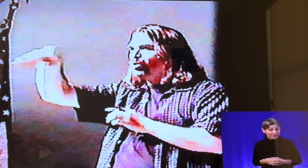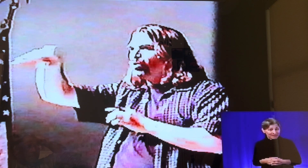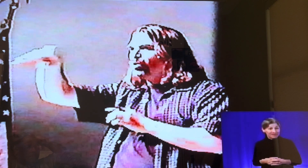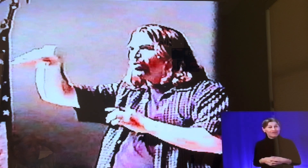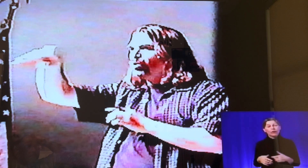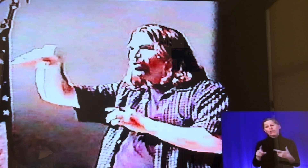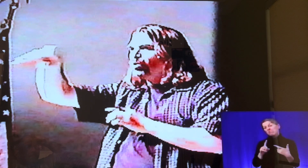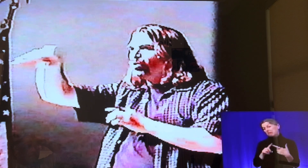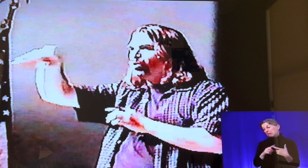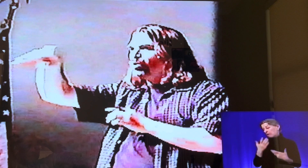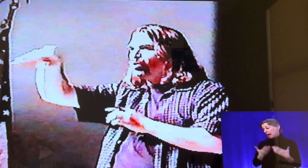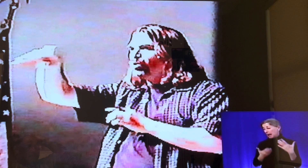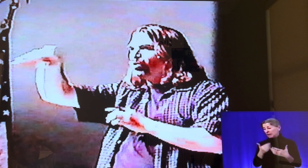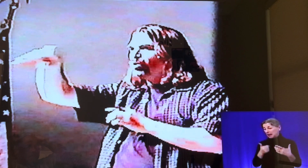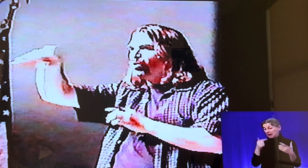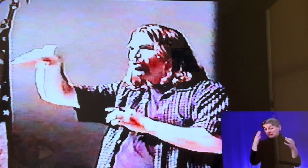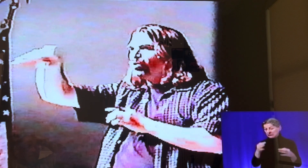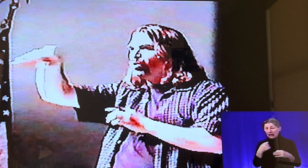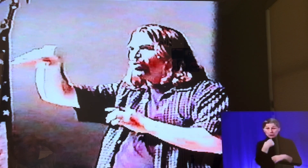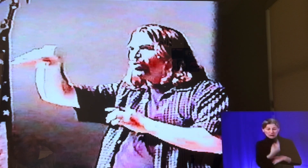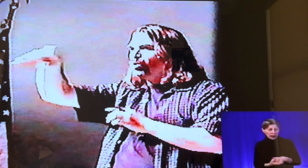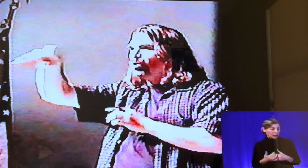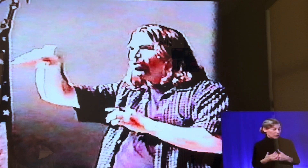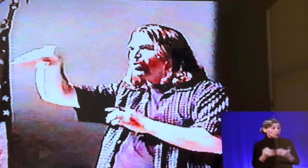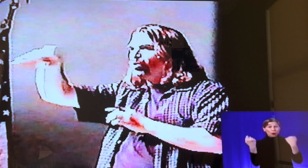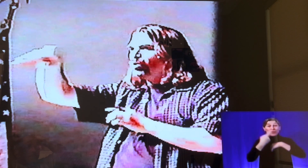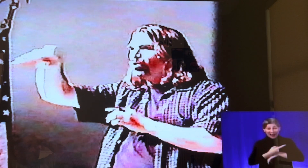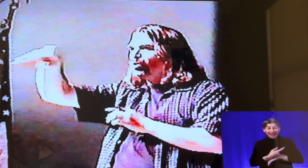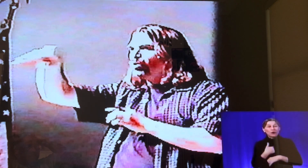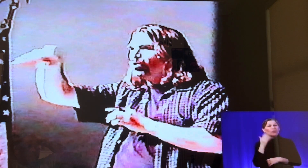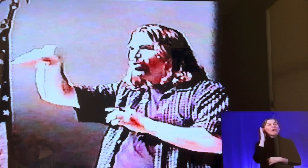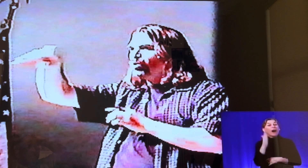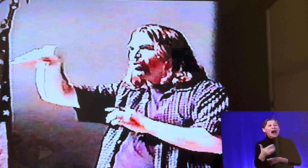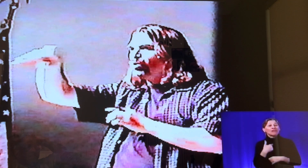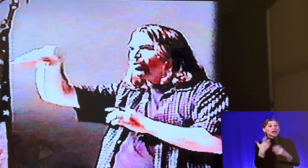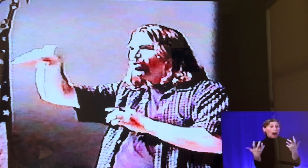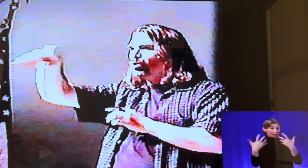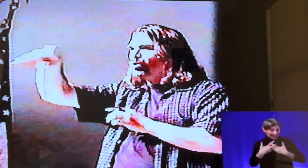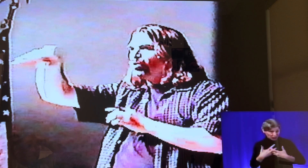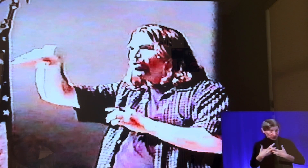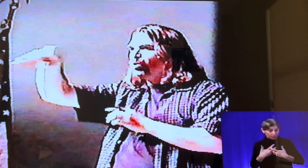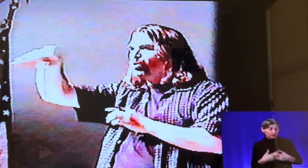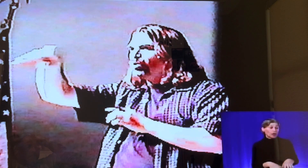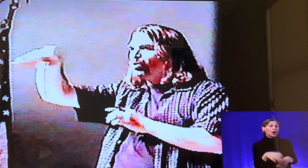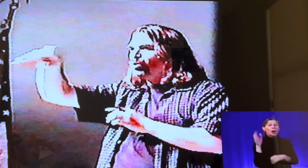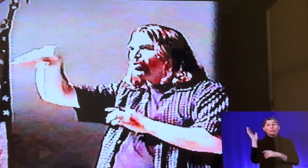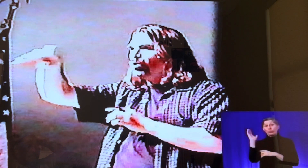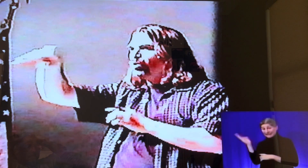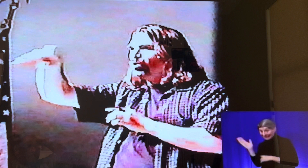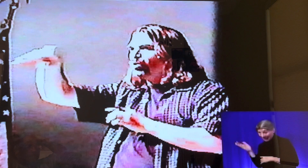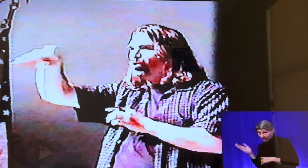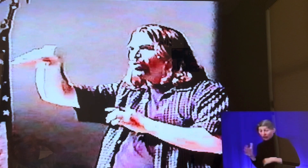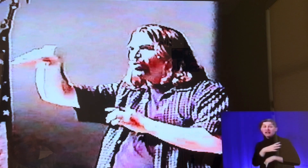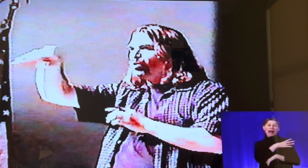Or perhaps we'd say, today, we're going to have a combination, a presentation plus a